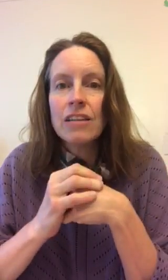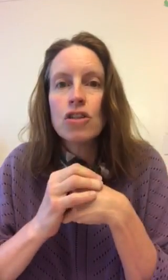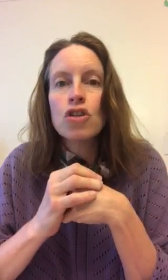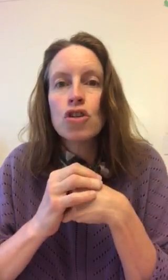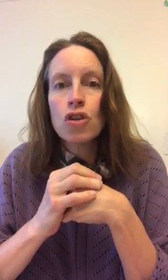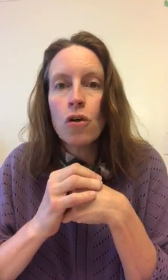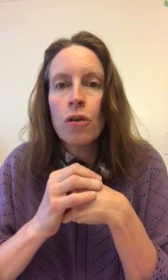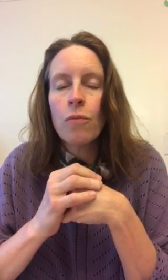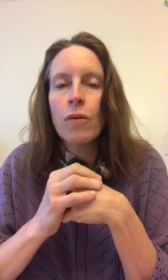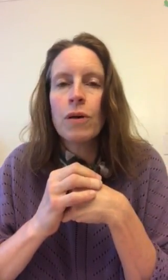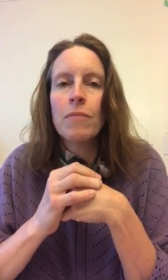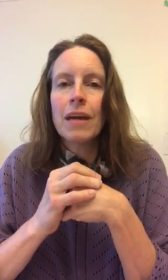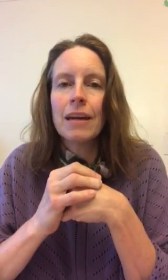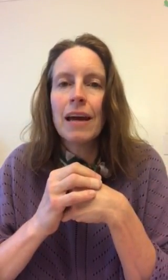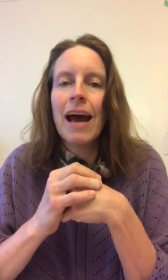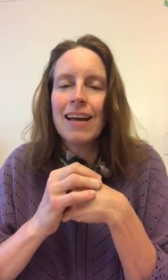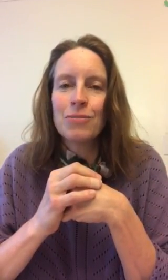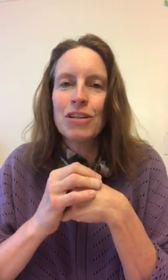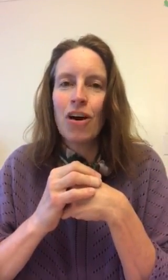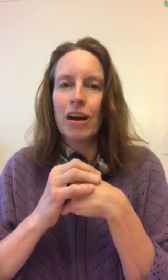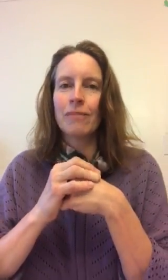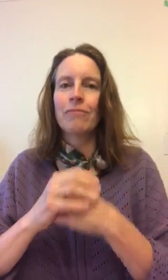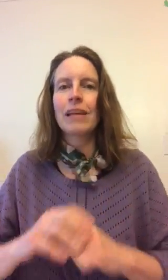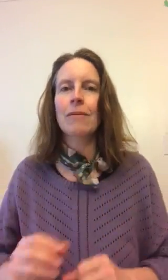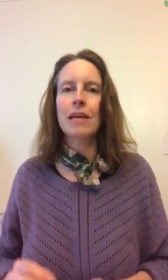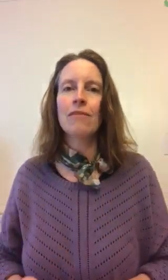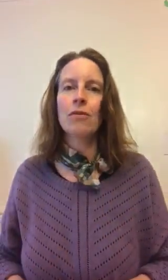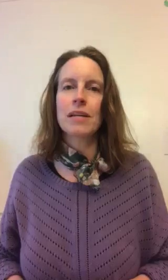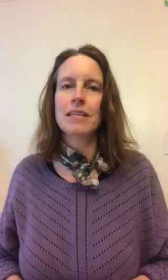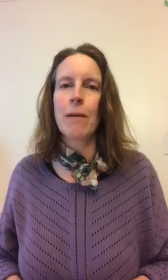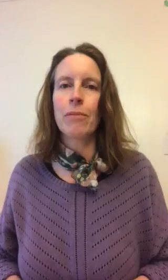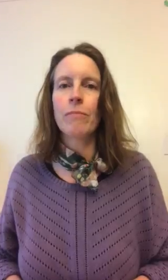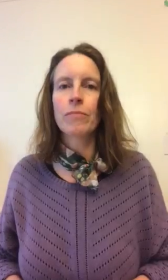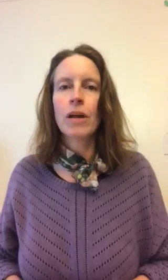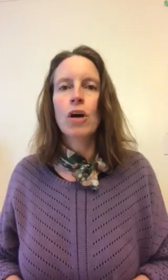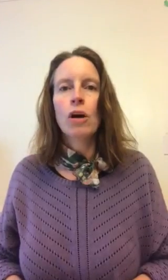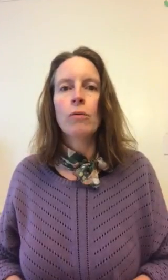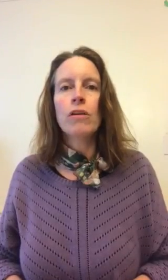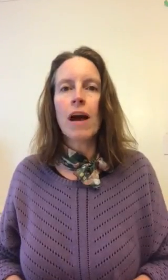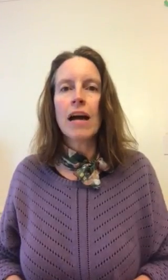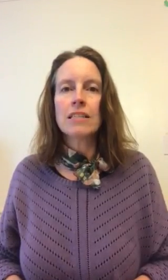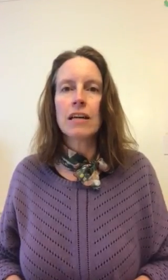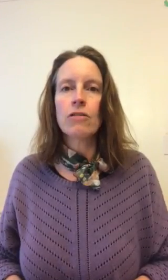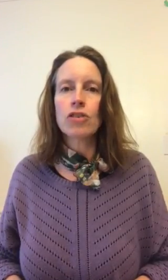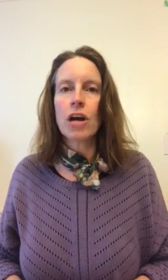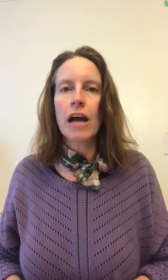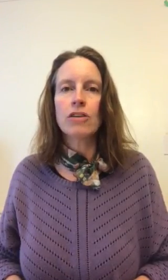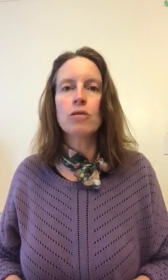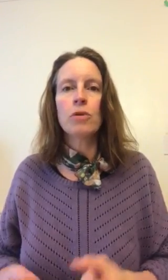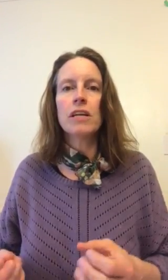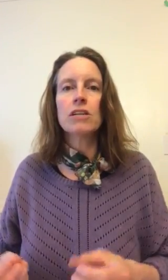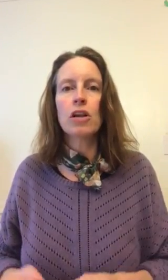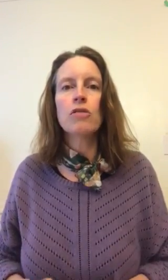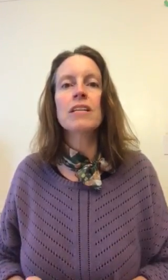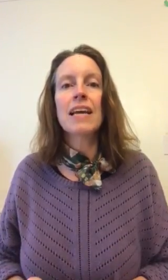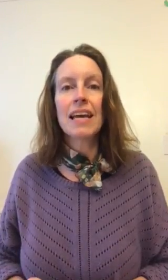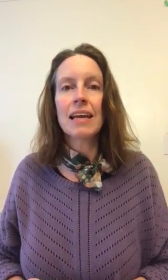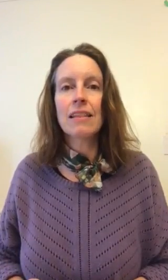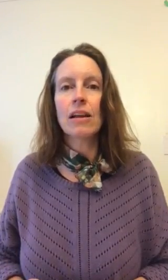to show them what we mean as we talk. Let me give you an example. When you're asking your child to put his clothes in the